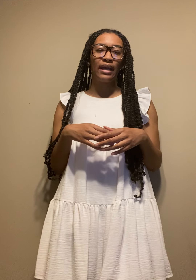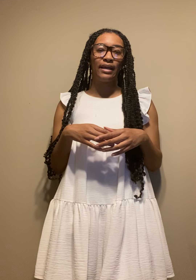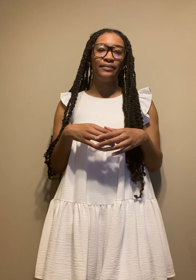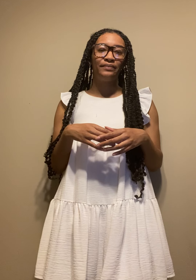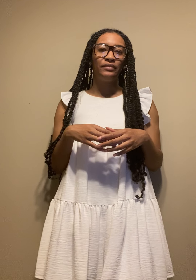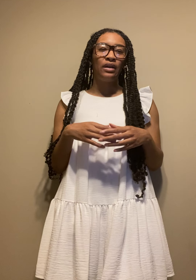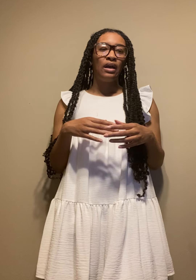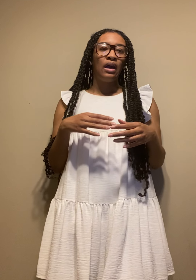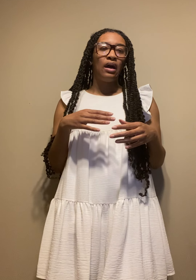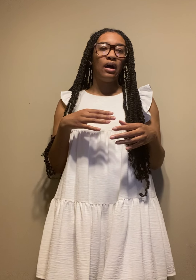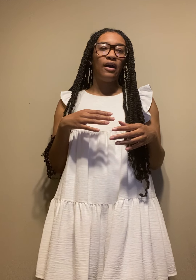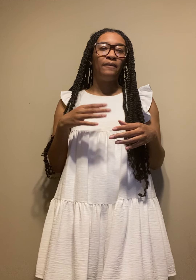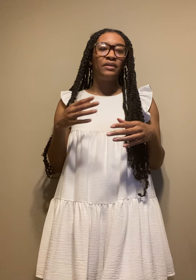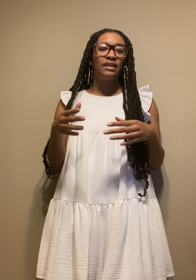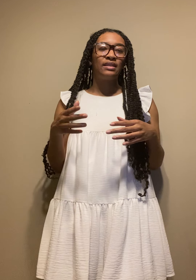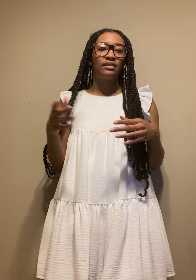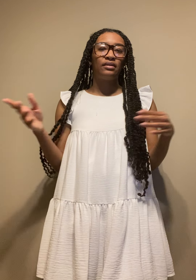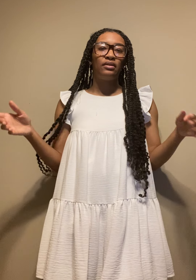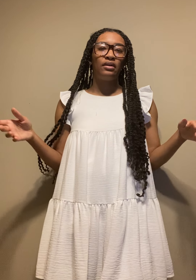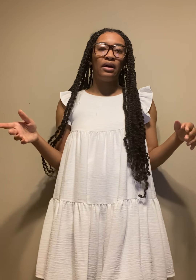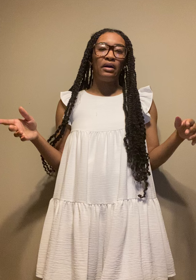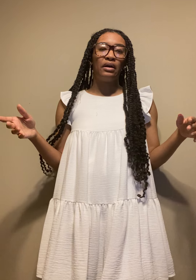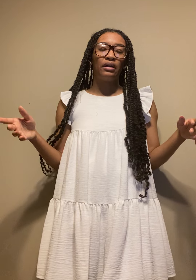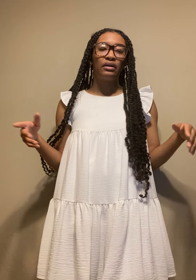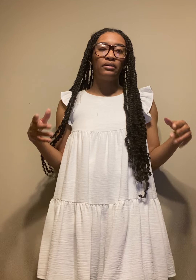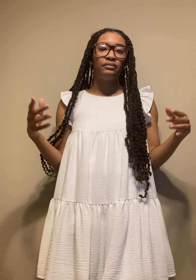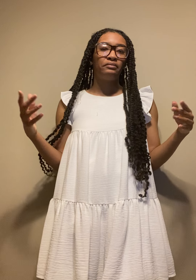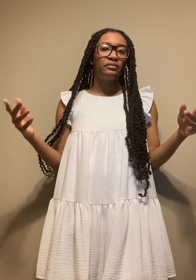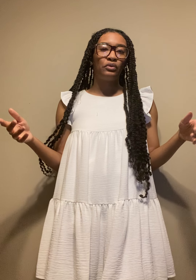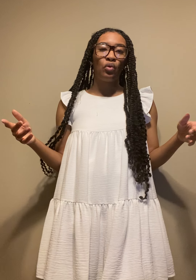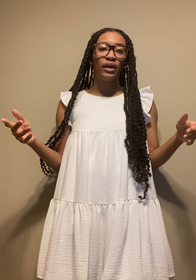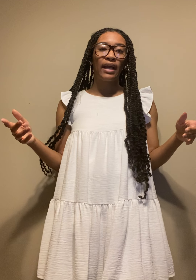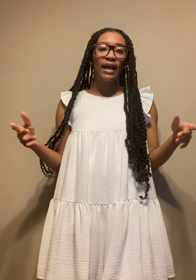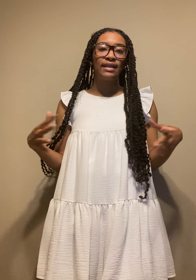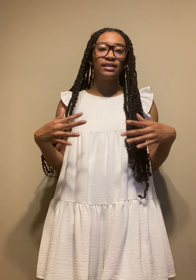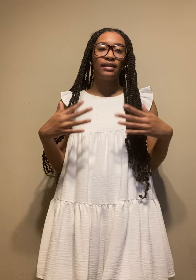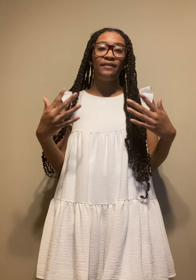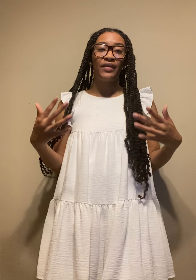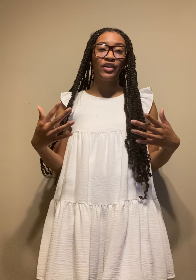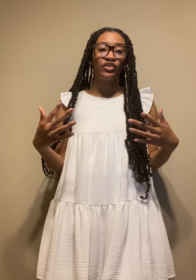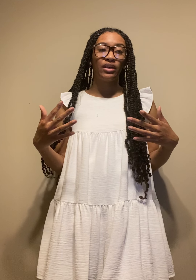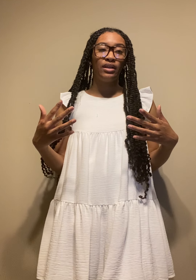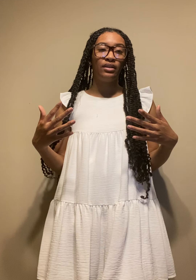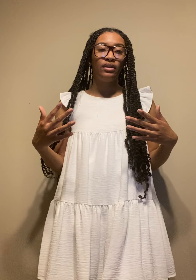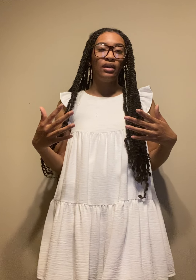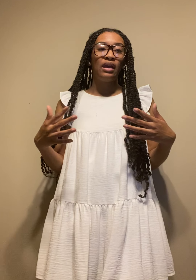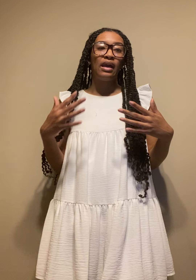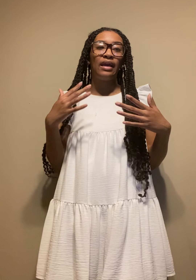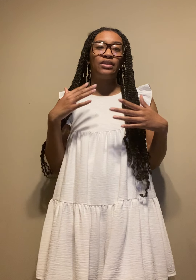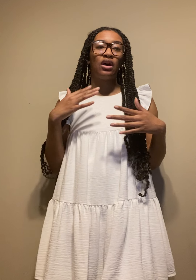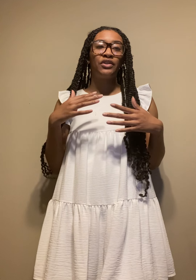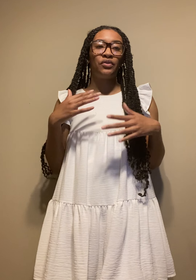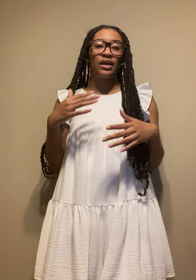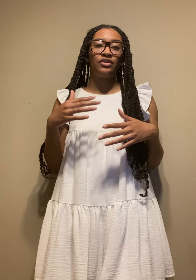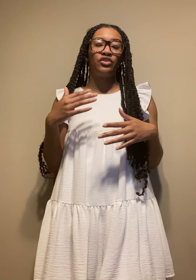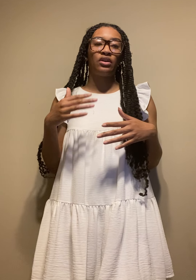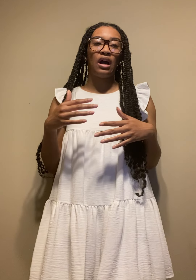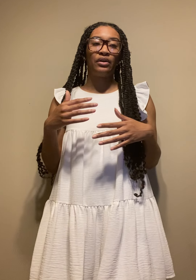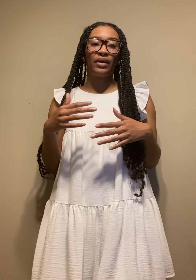riot. This court case conviction is also known as the Chicago